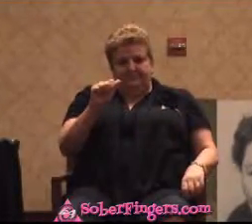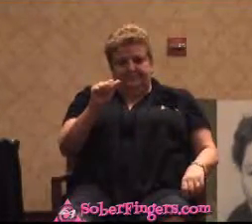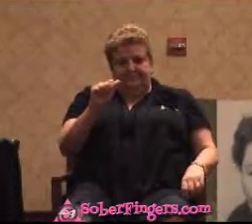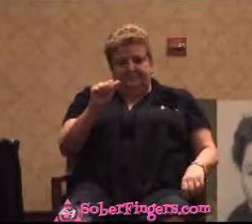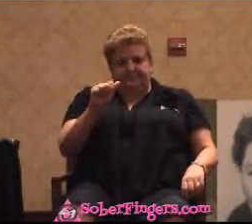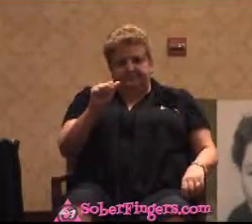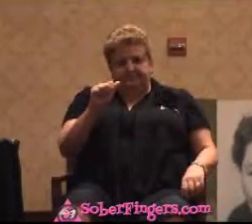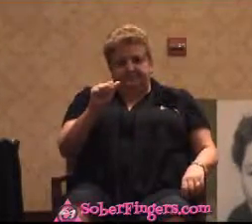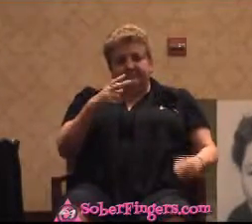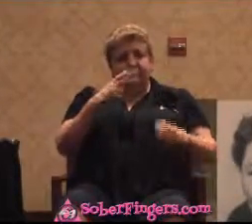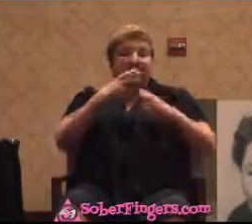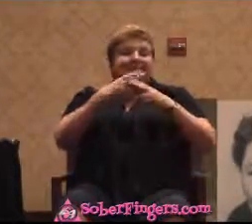the name of protecting